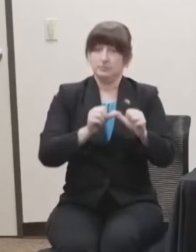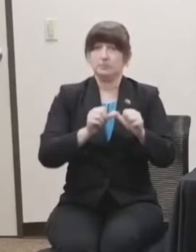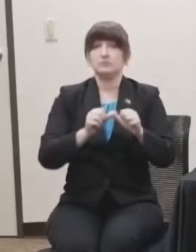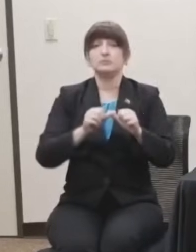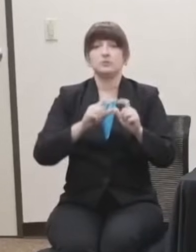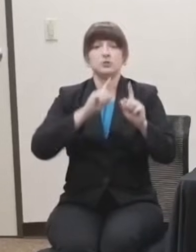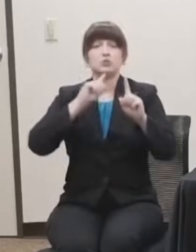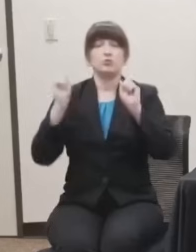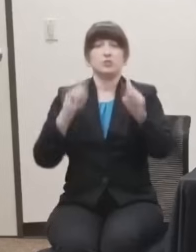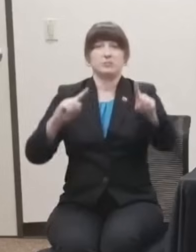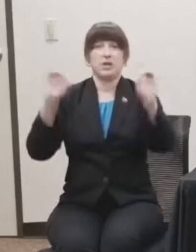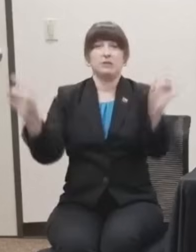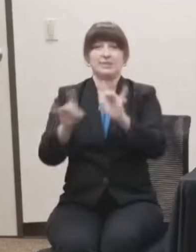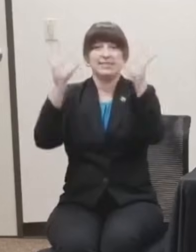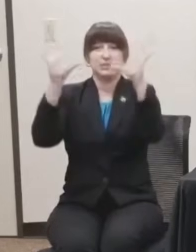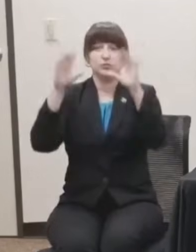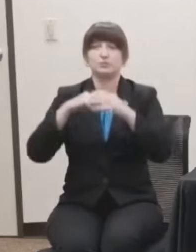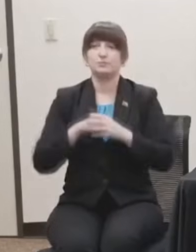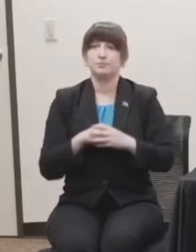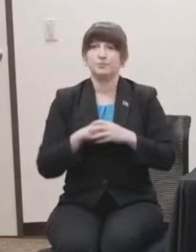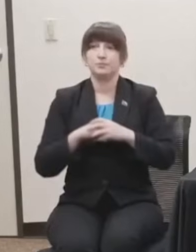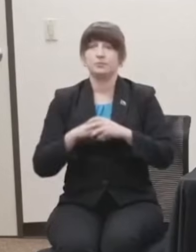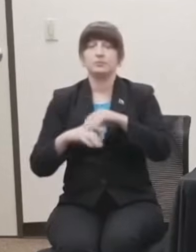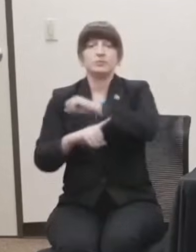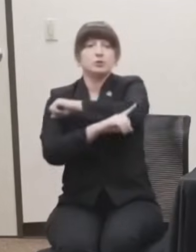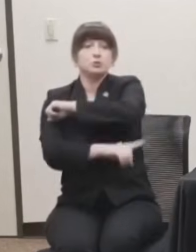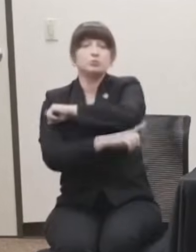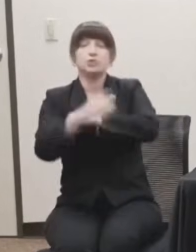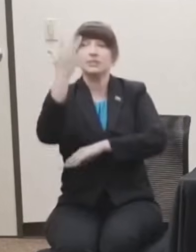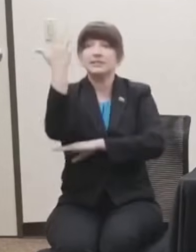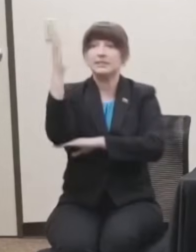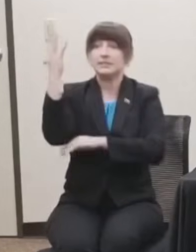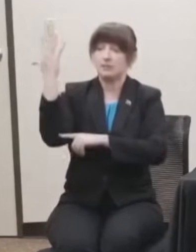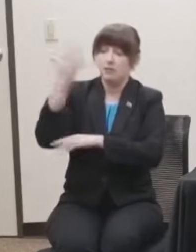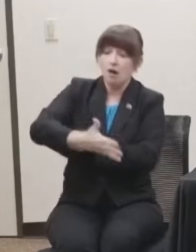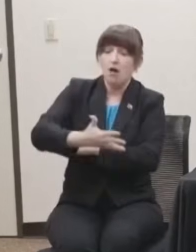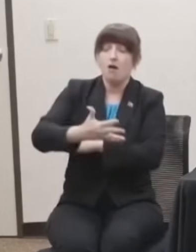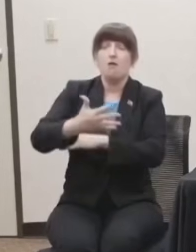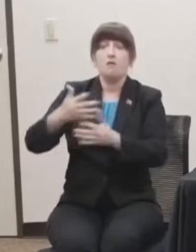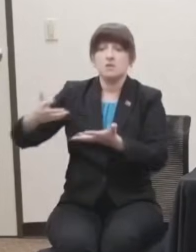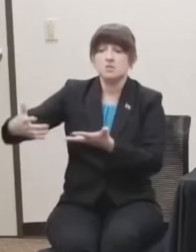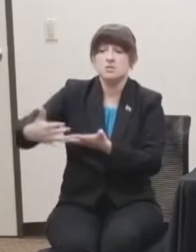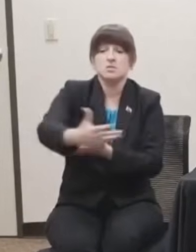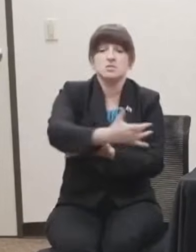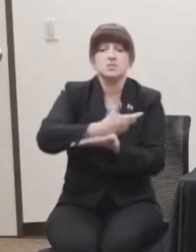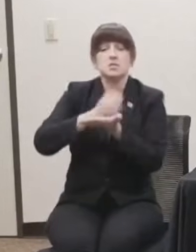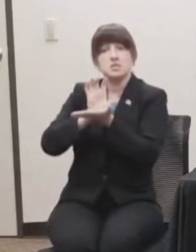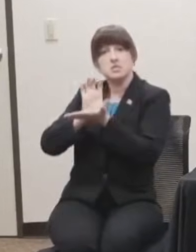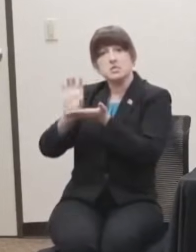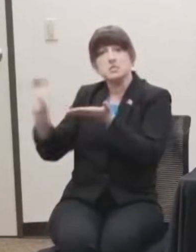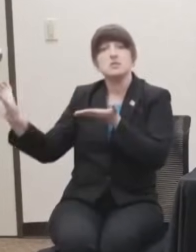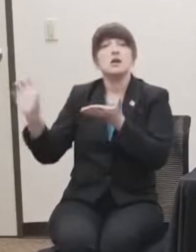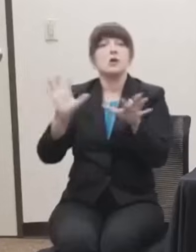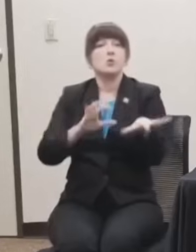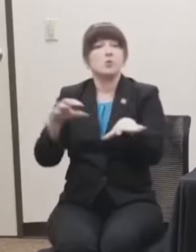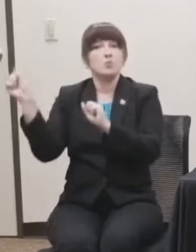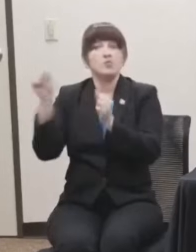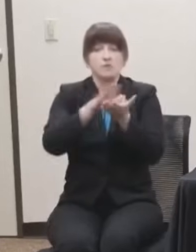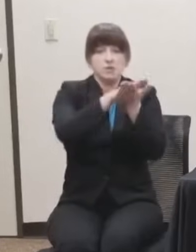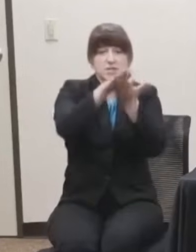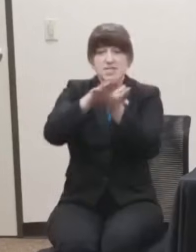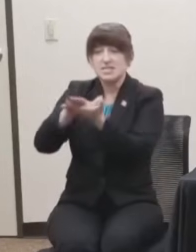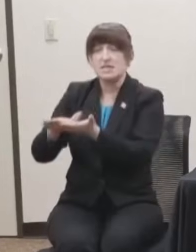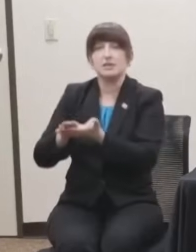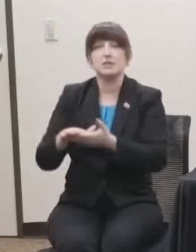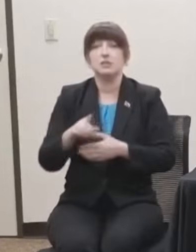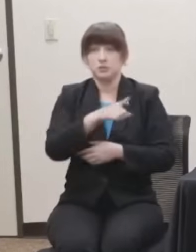Includes things like debris removal. Anybody who's seen any images whatsoever in the Kerr County area, you know there's debris all